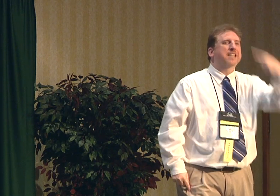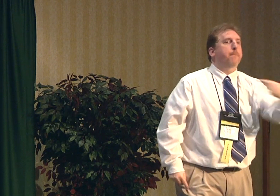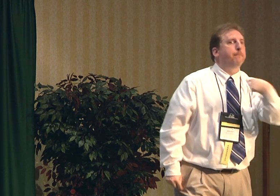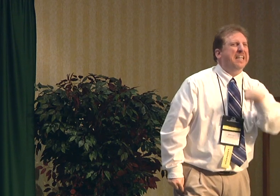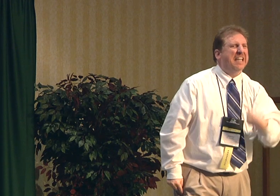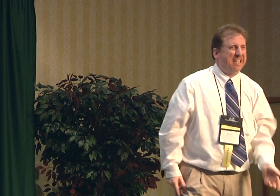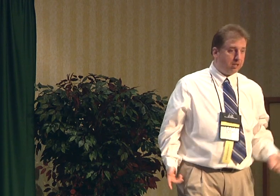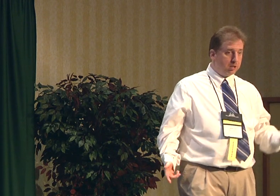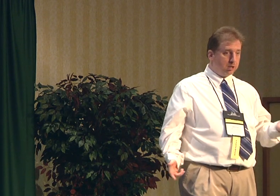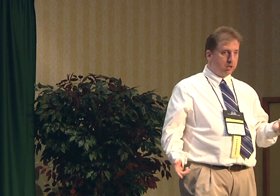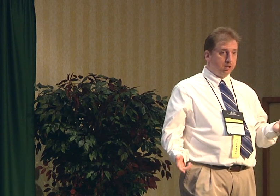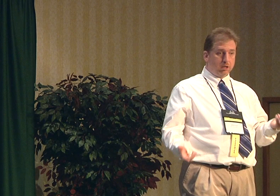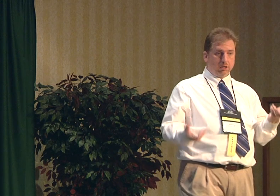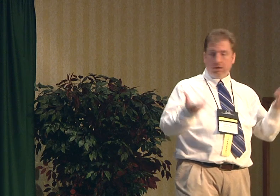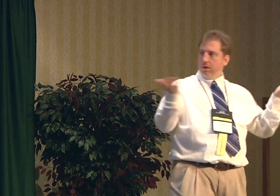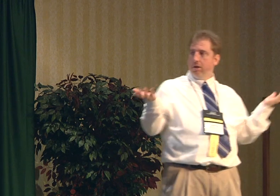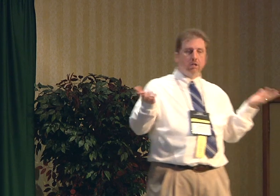an interpreter, you may not be able to understand me.